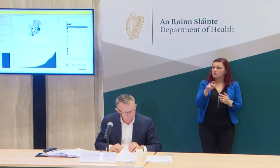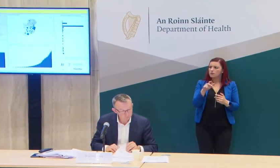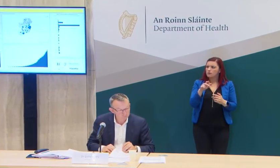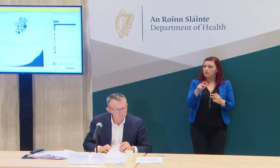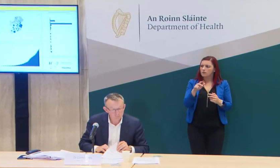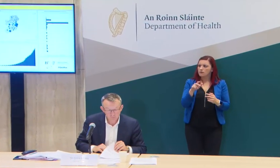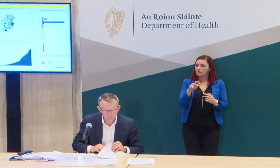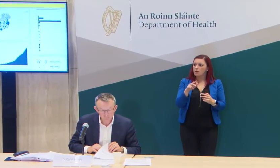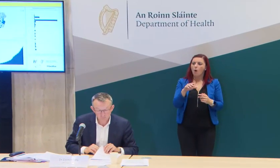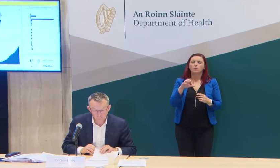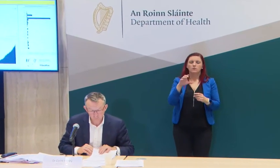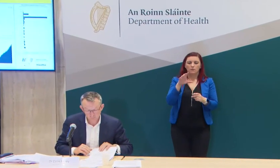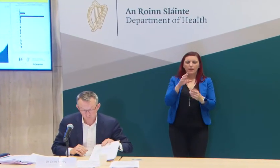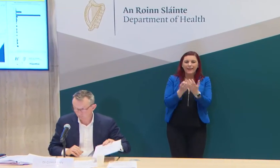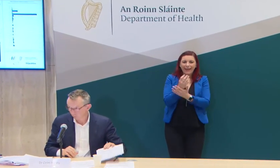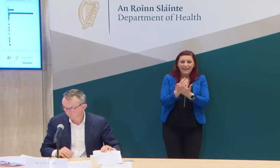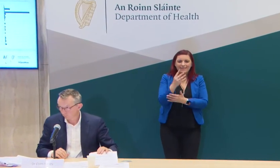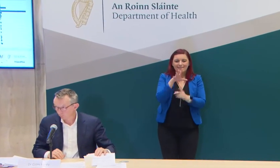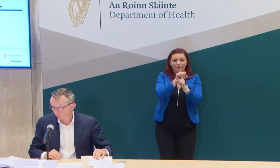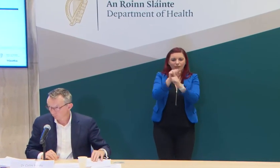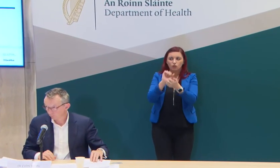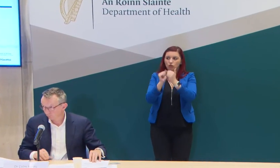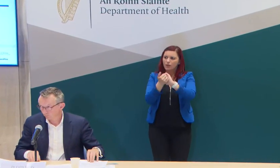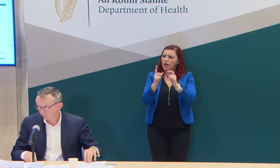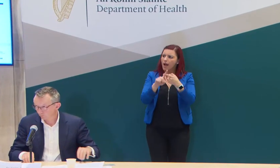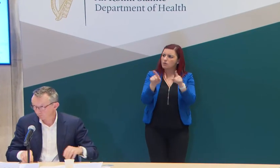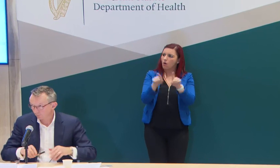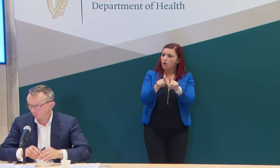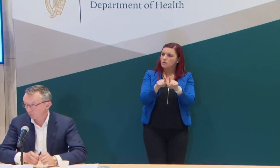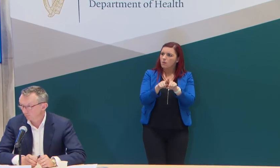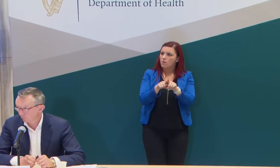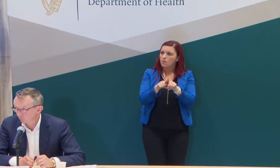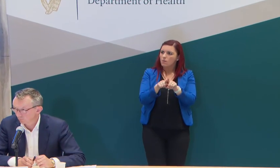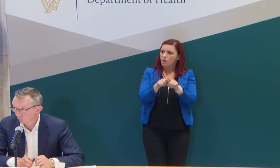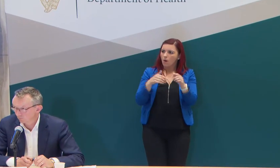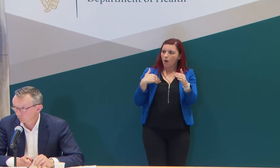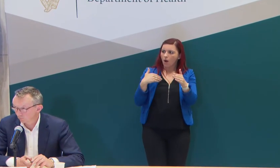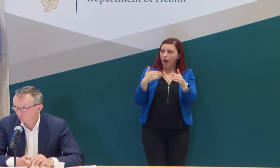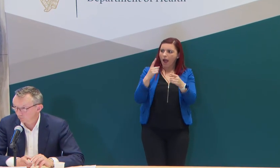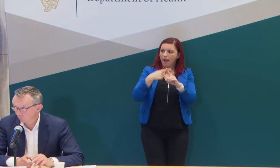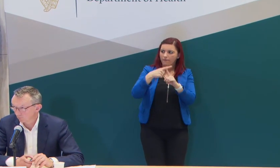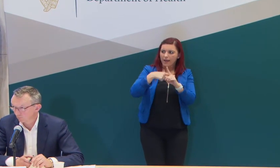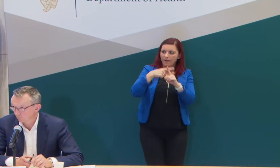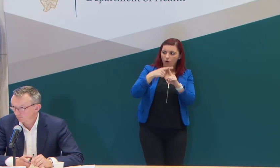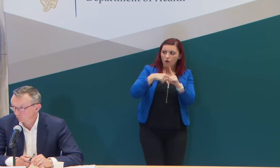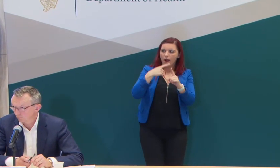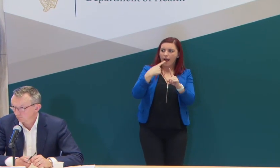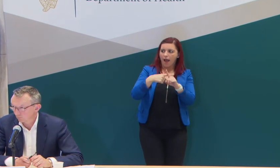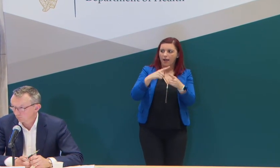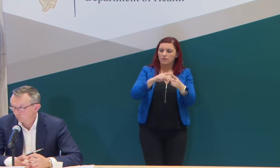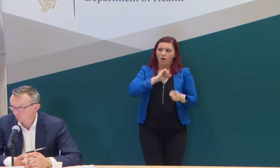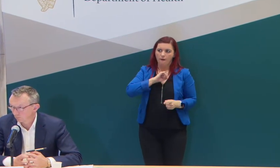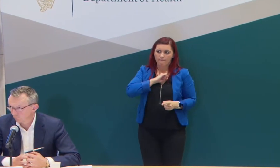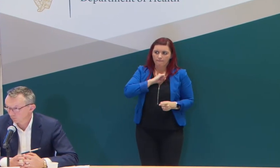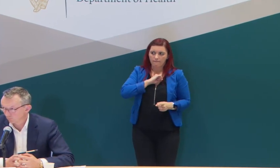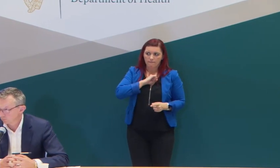Patient with fever and another sign such as a cough. I think up to now it was fever or cough, Yes. new fever or cough. Yes, yes. Why